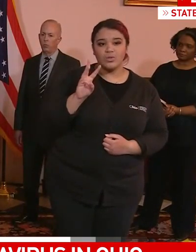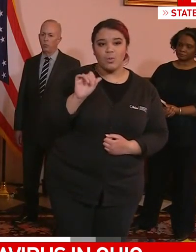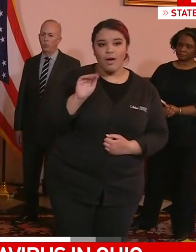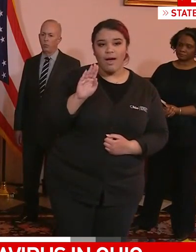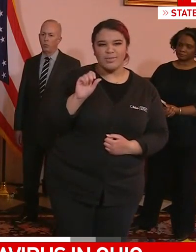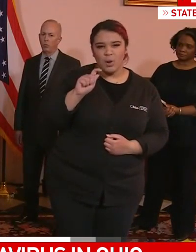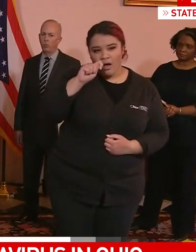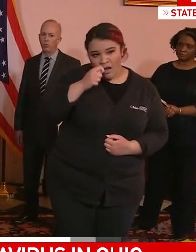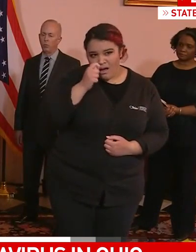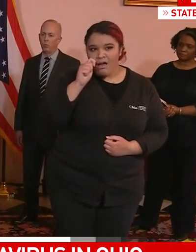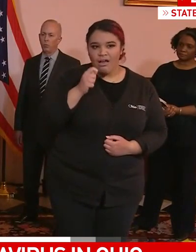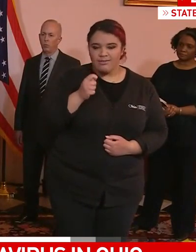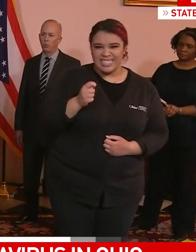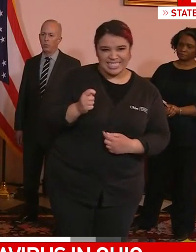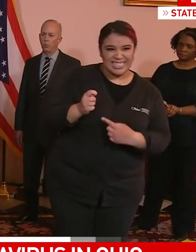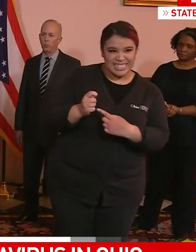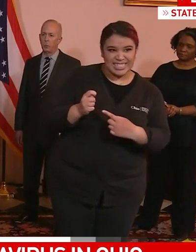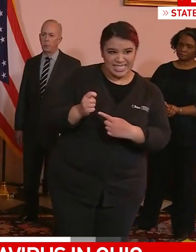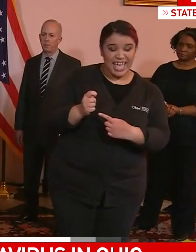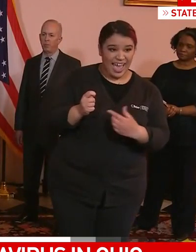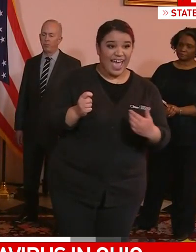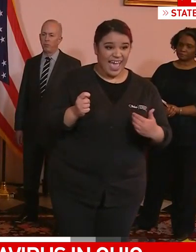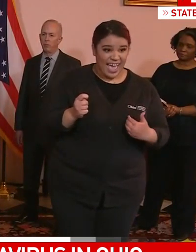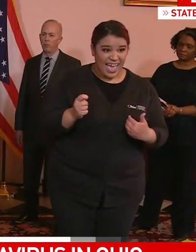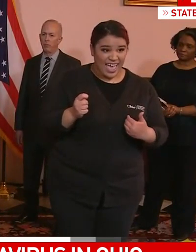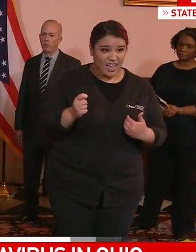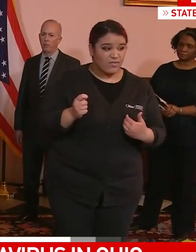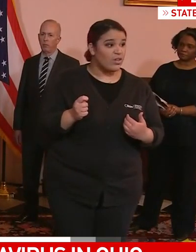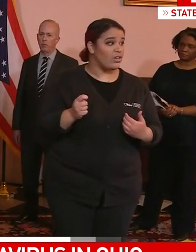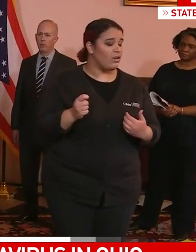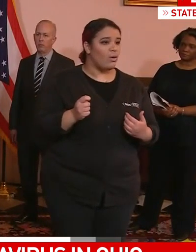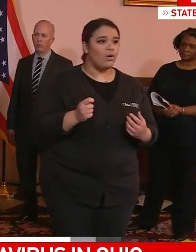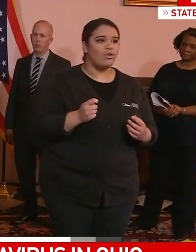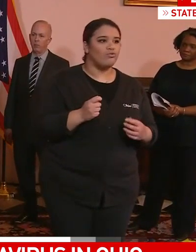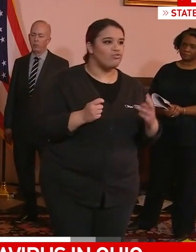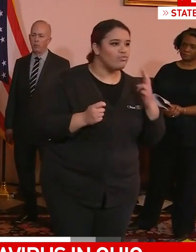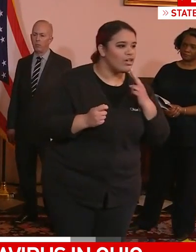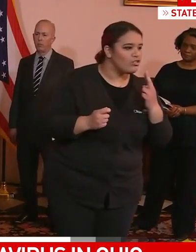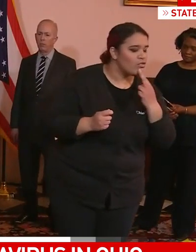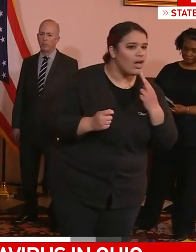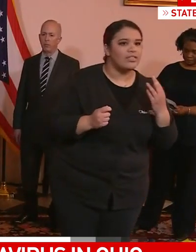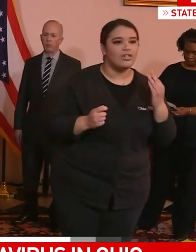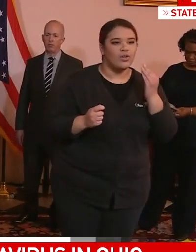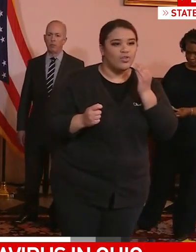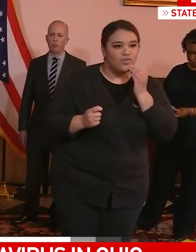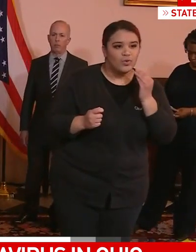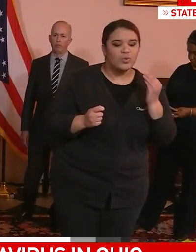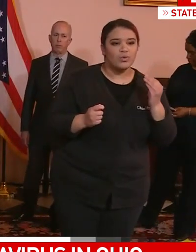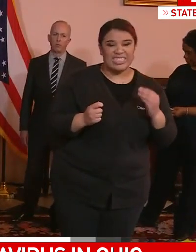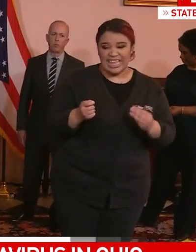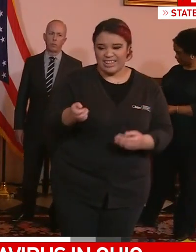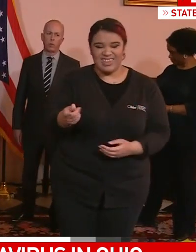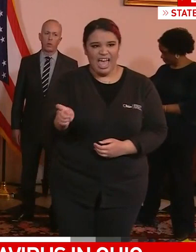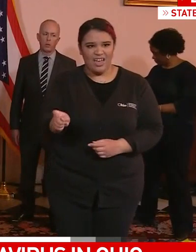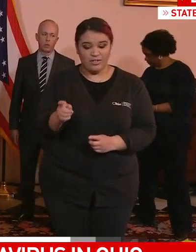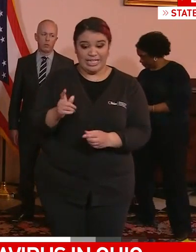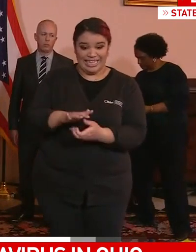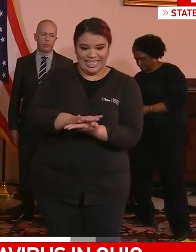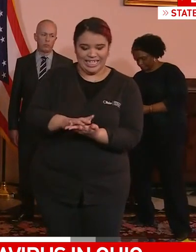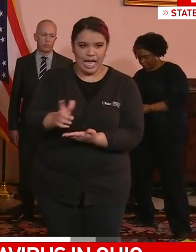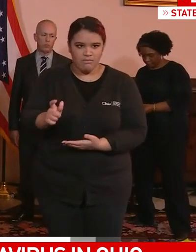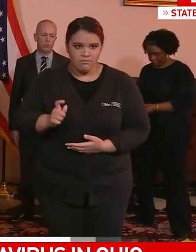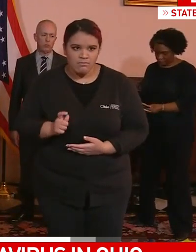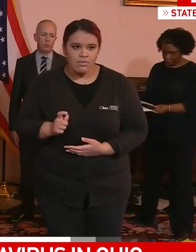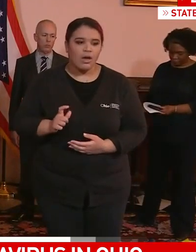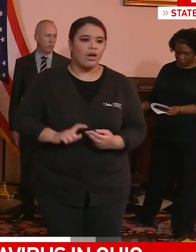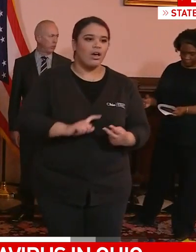perhaps vets, that might be equipment you have. Our restaurants and our food services are bringing their latex gloves. Other industries that have